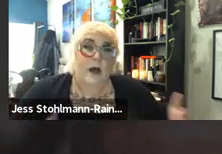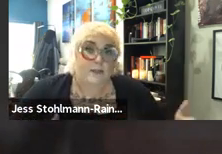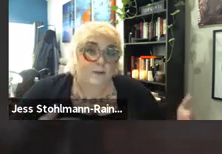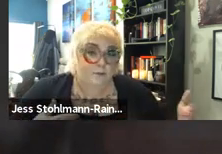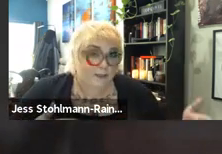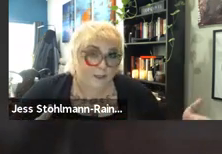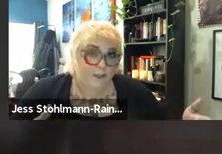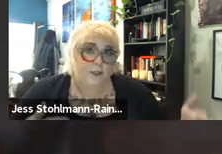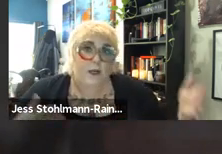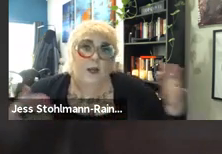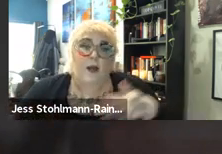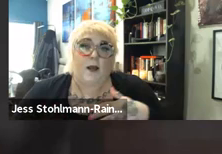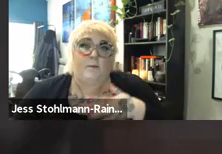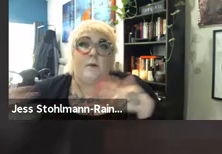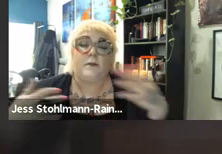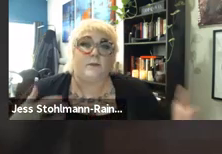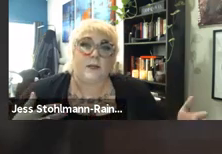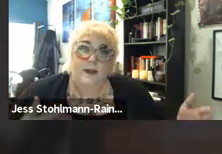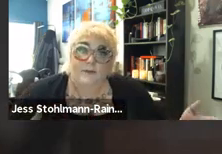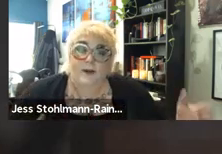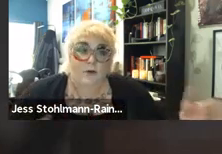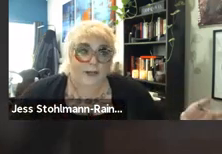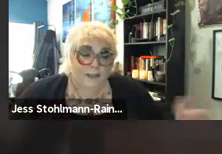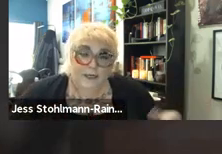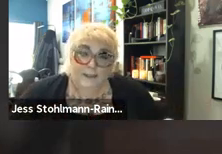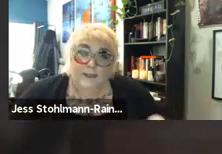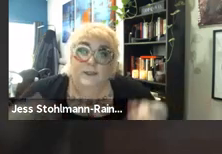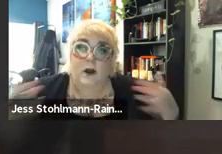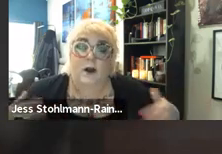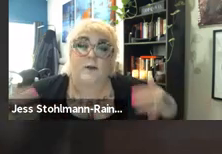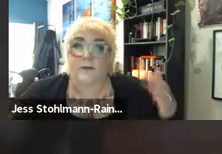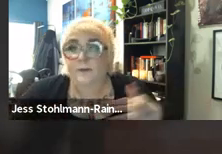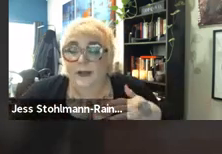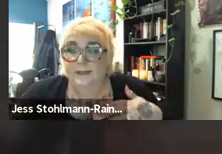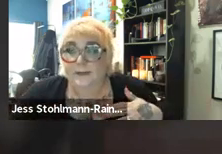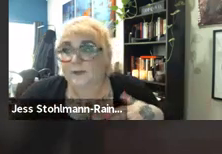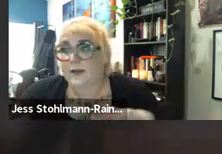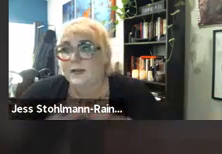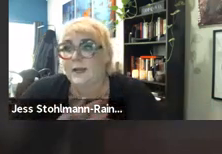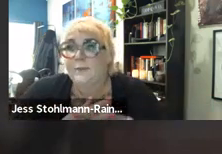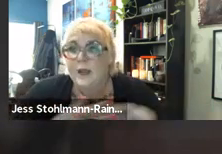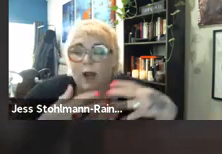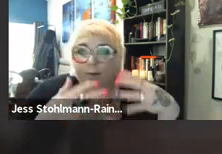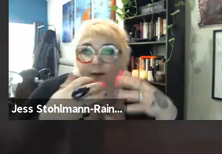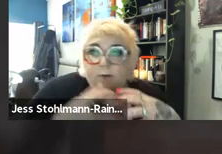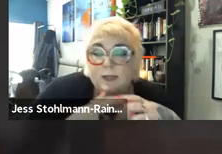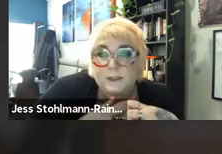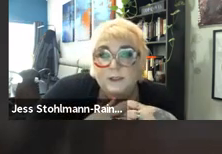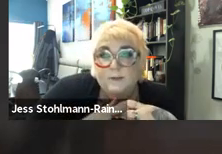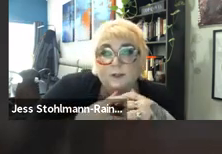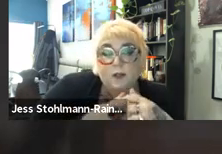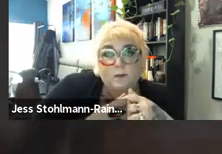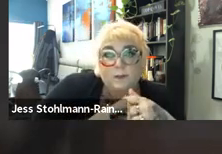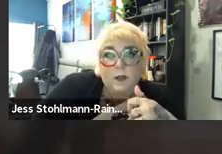drive lots of lots the research um most of the lifeline grants that exist are driven by samsa funding um so that